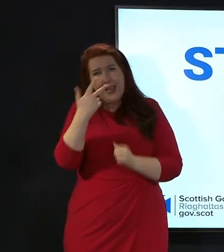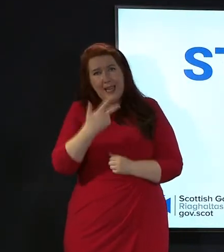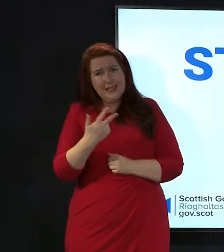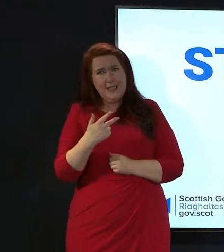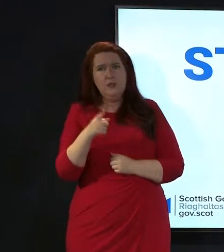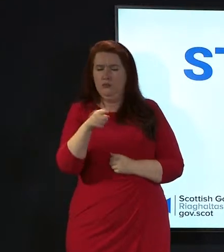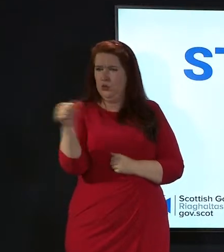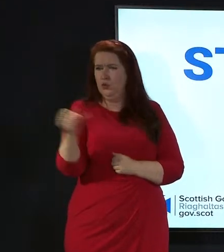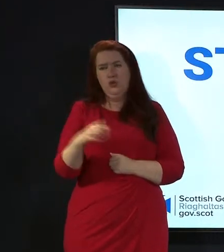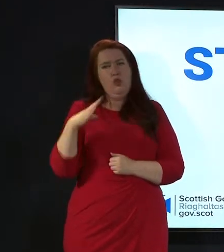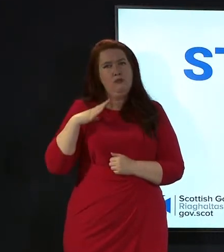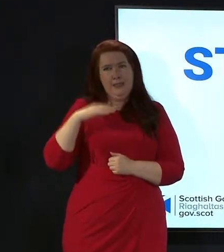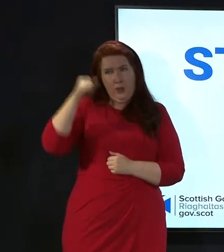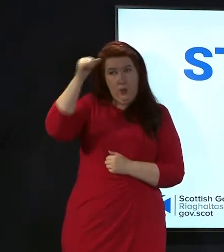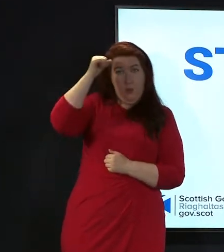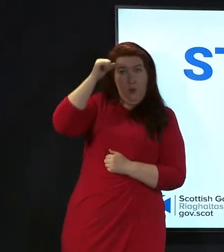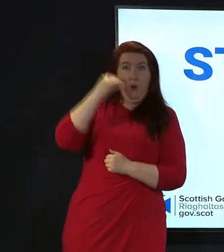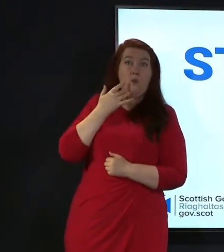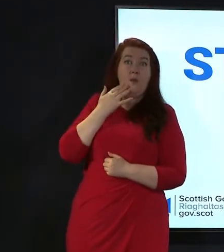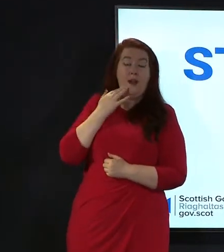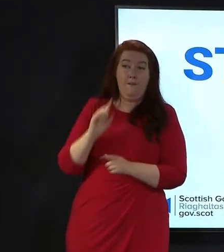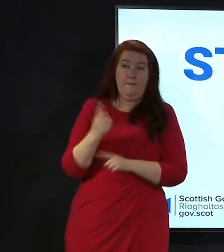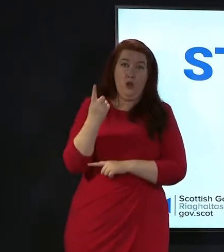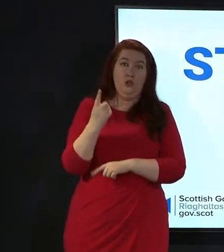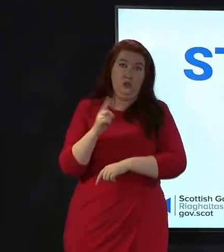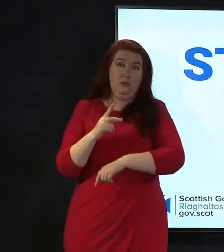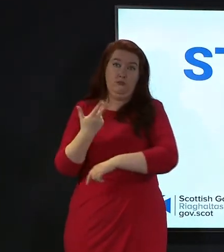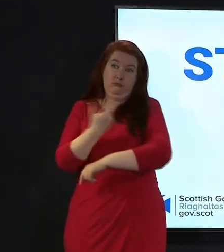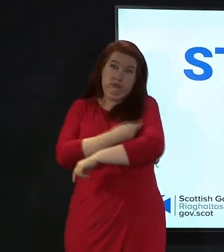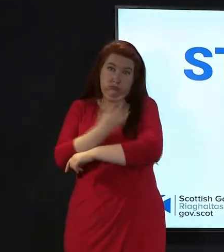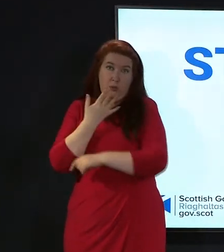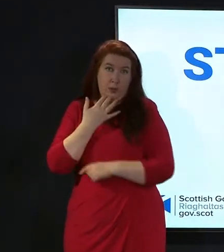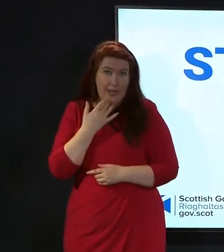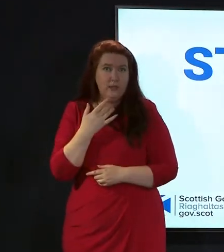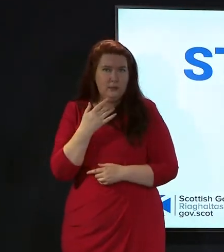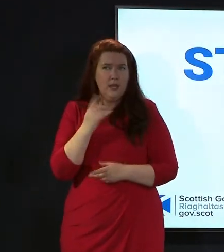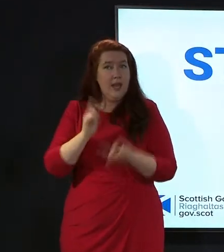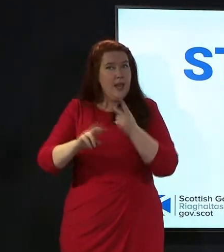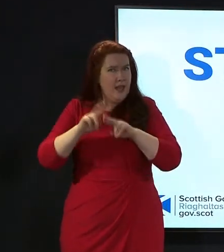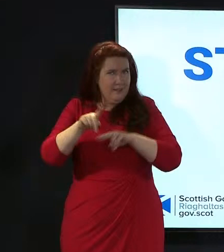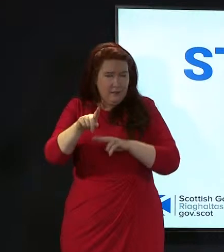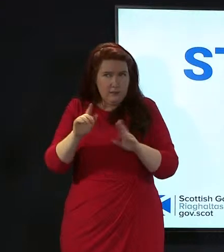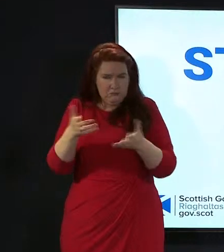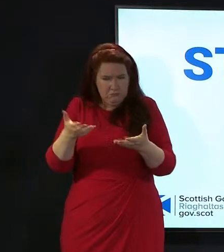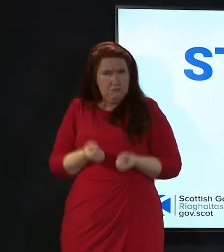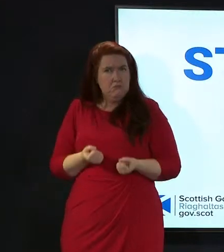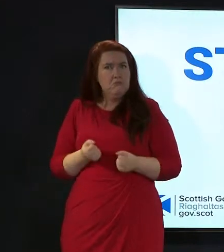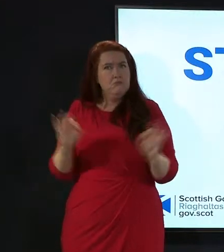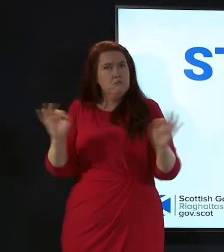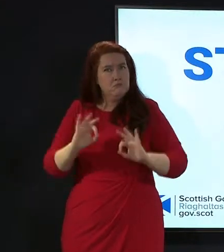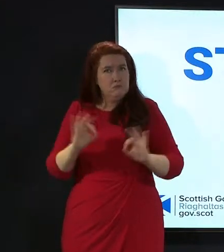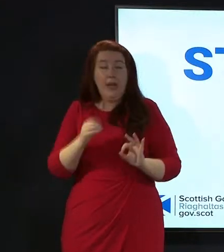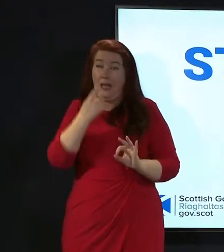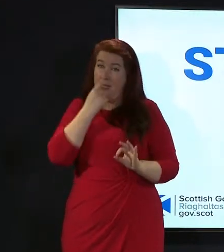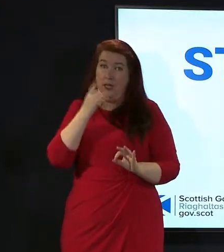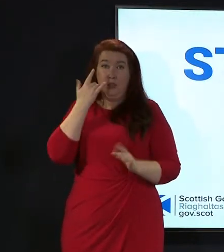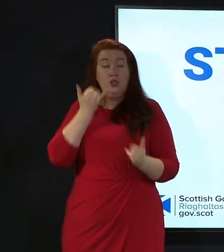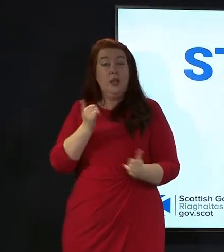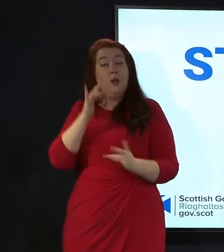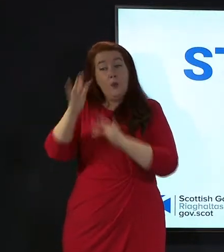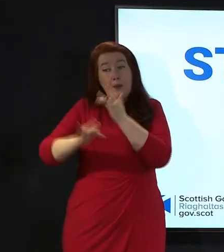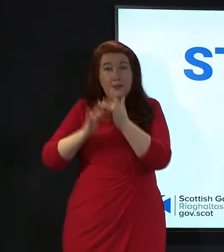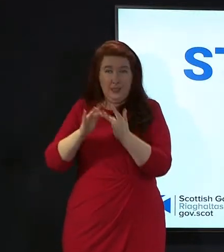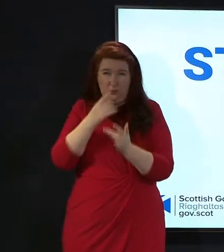received news of your first appointment by now. If you haven't done so, go on to the NHS Inform website. You